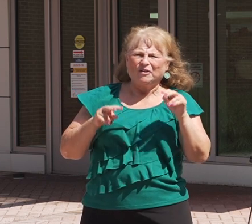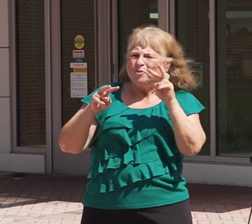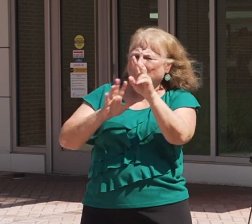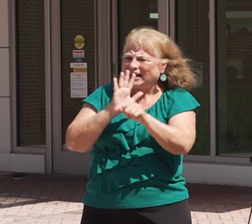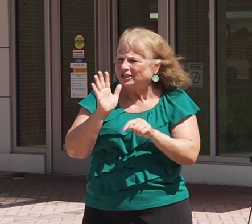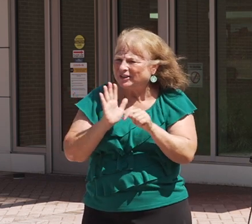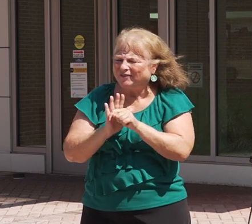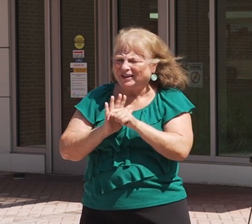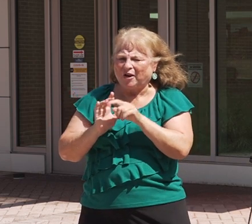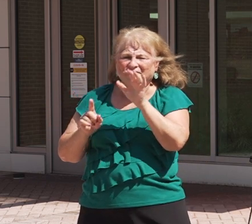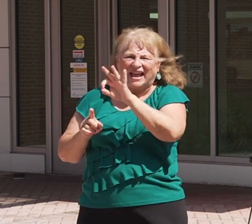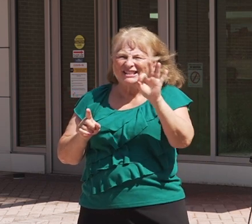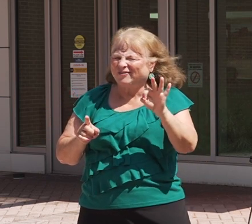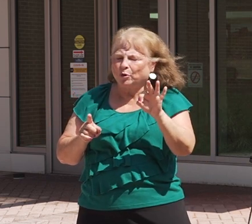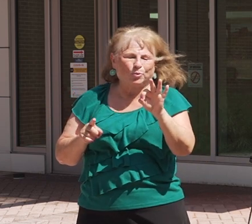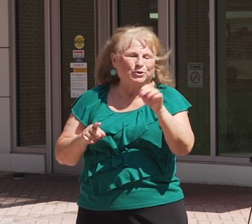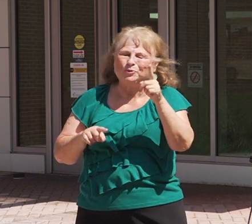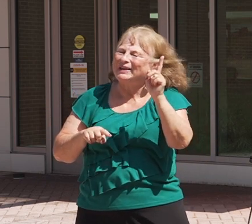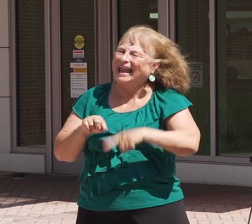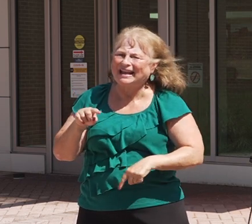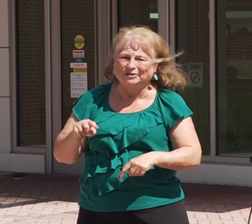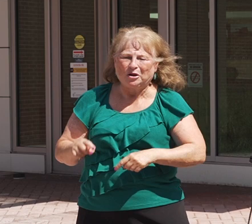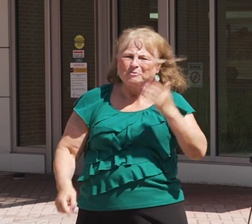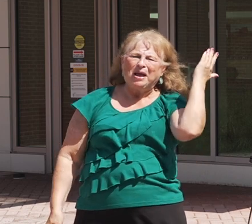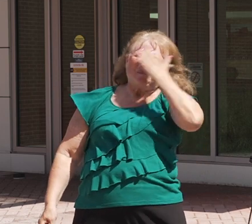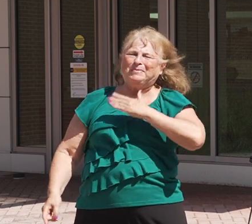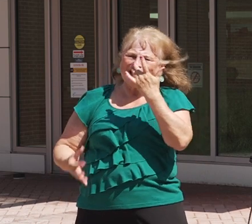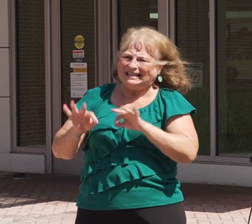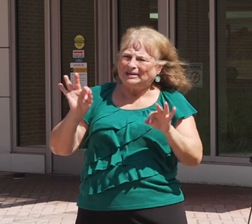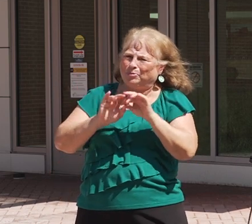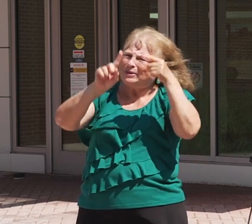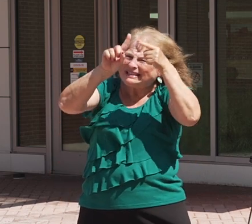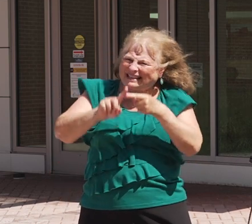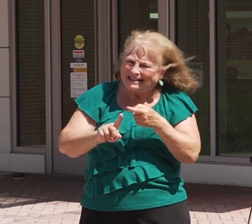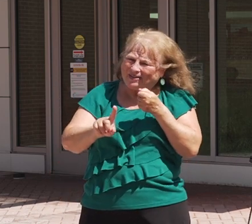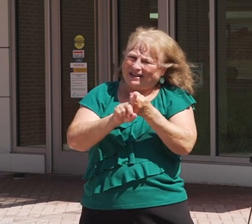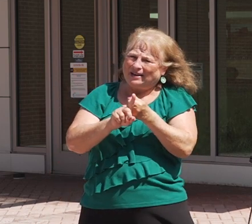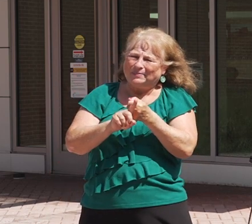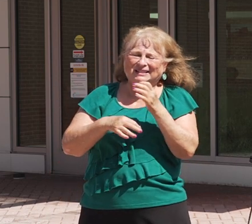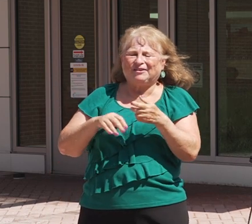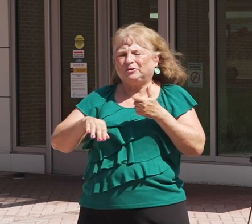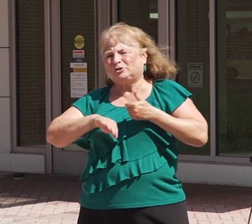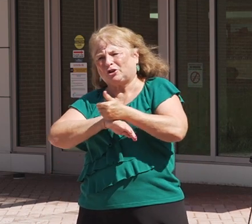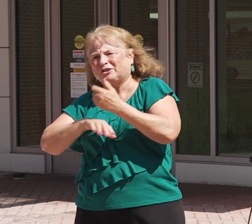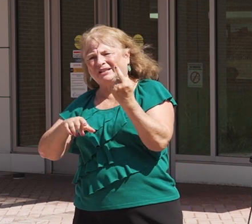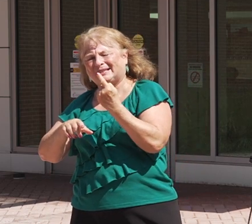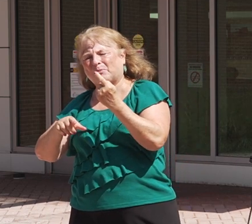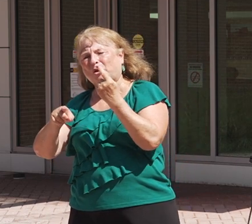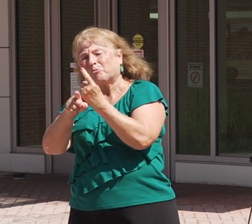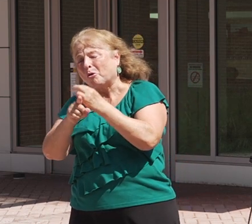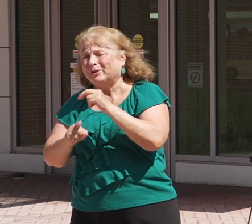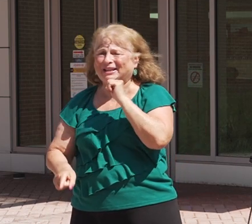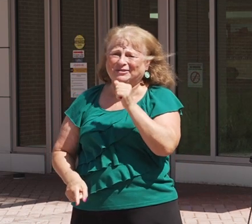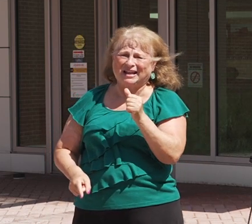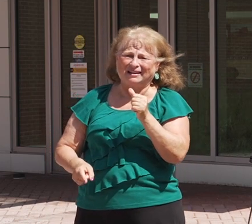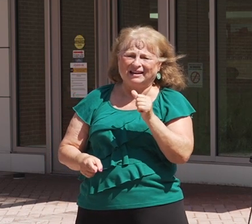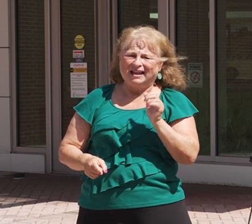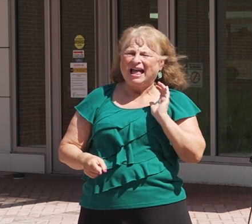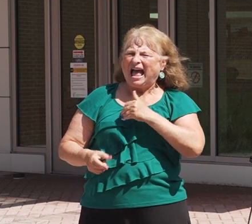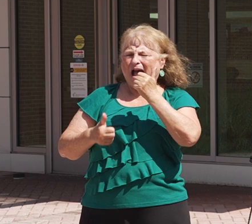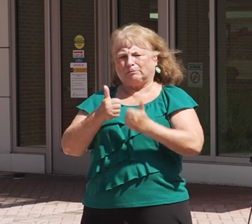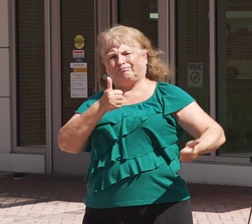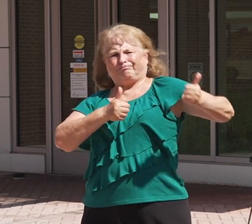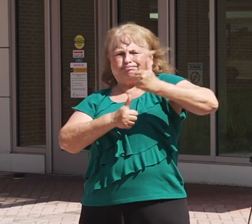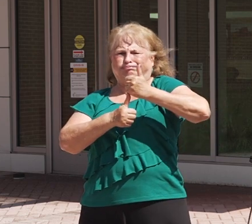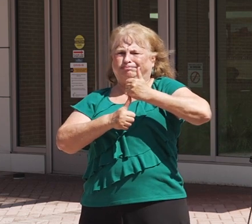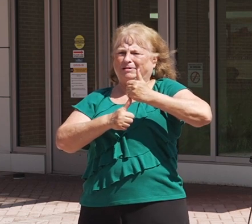video and fast forward. You can't, because you might miss an important detail that impacts whether you're charging someone appropriately or not. And what's our paramount